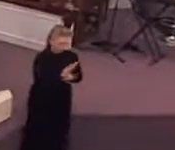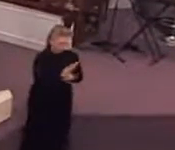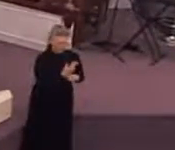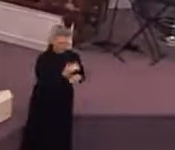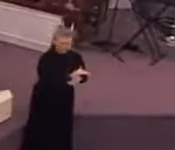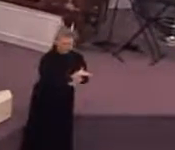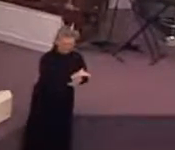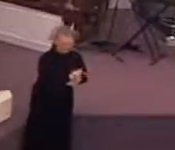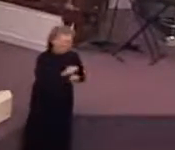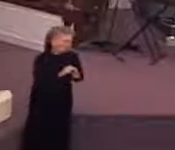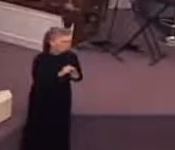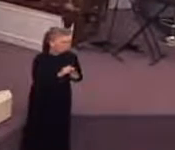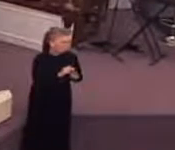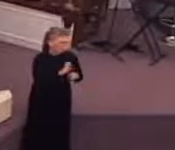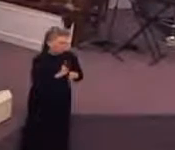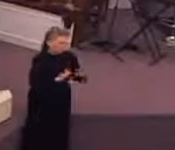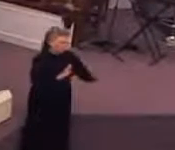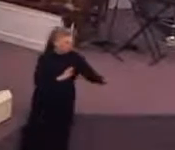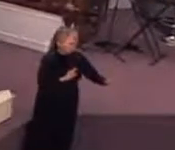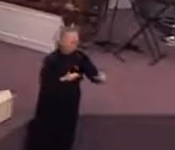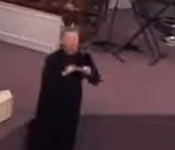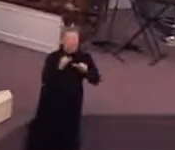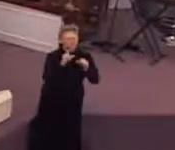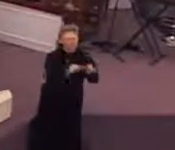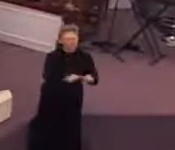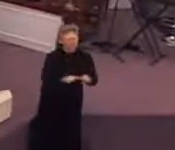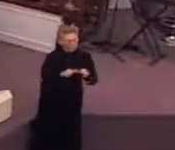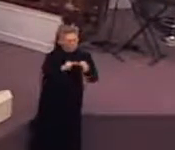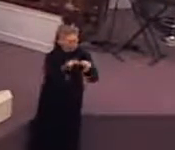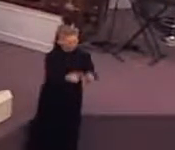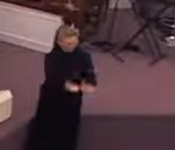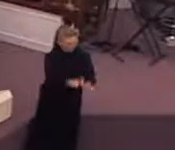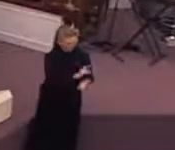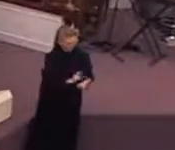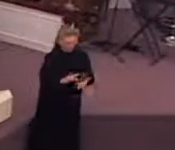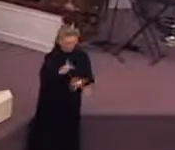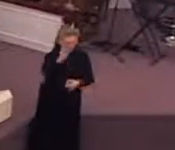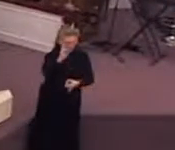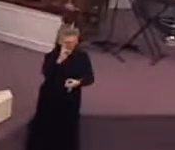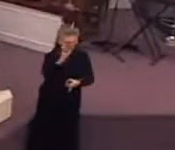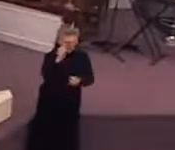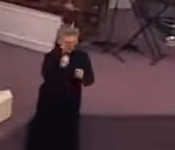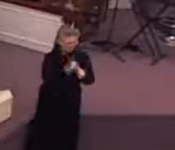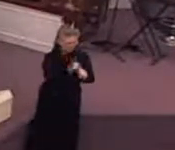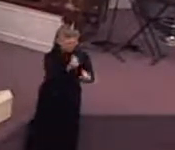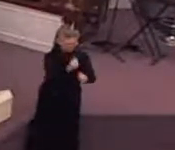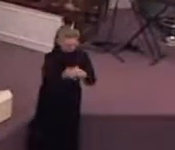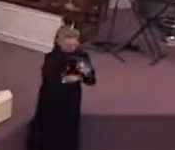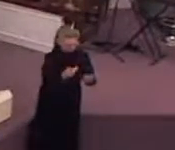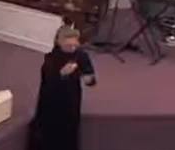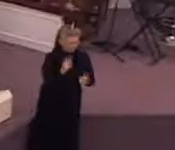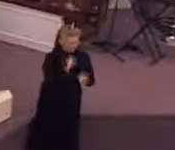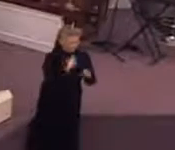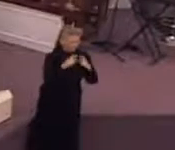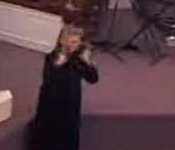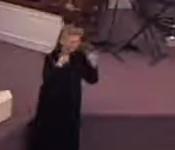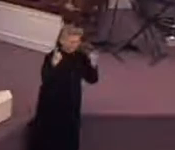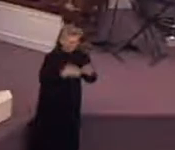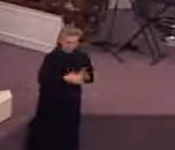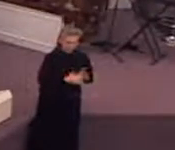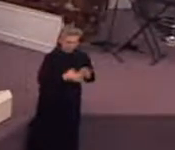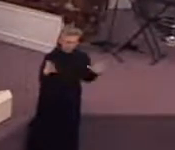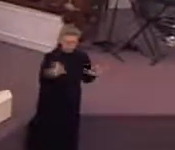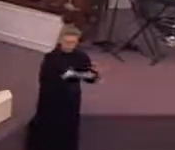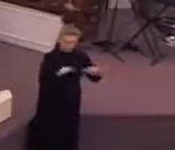of weekends. I'm talking about an ongoing Holy Ghost apostolic revival, amen, where sinners are set free at